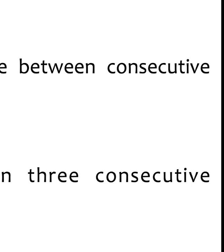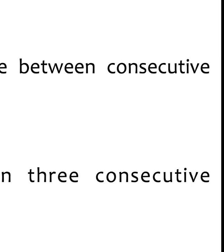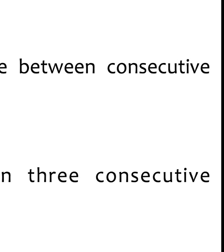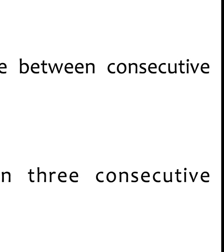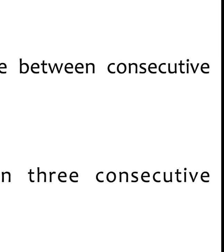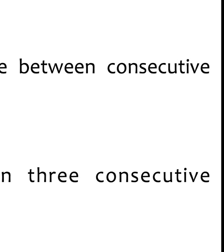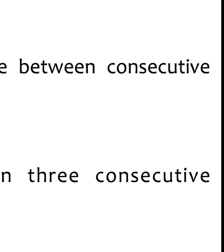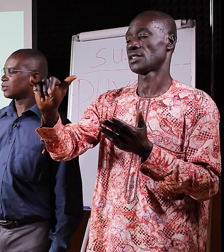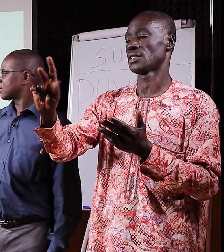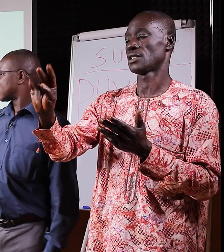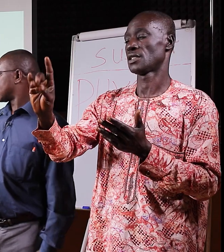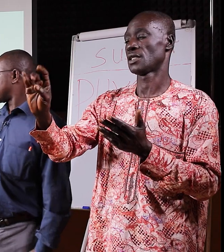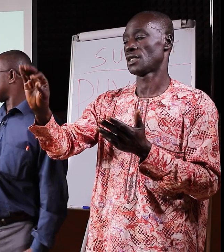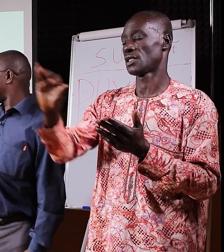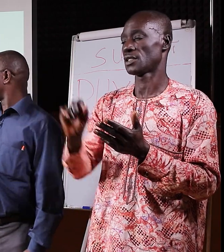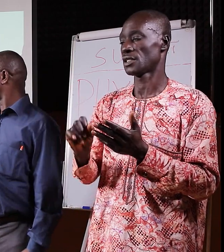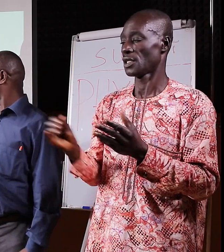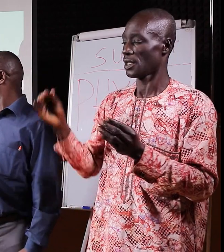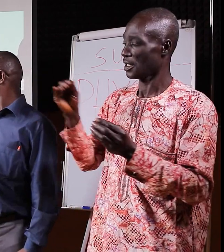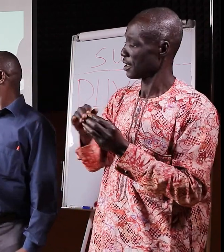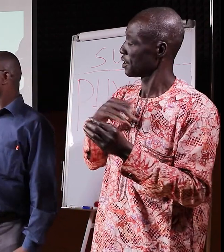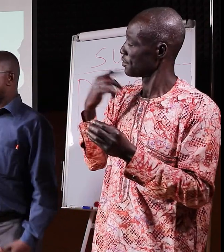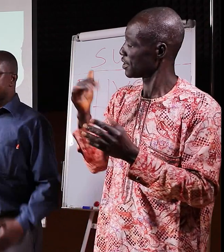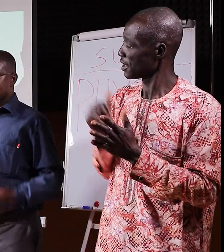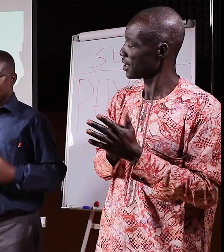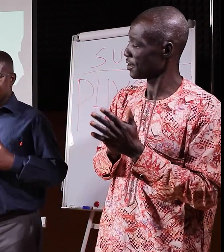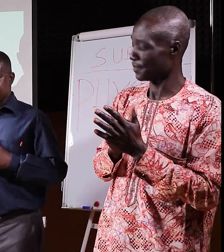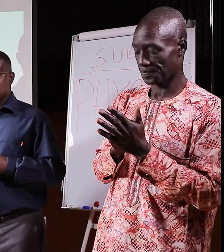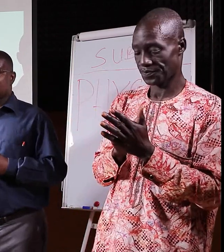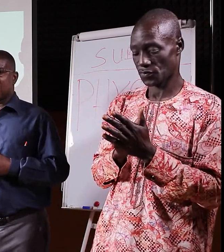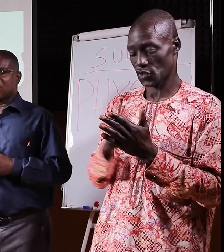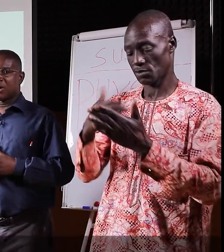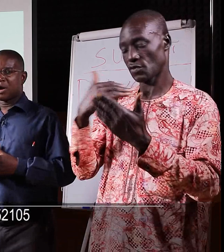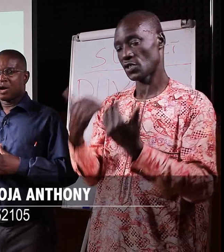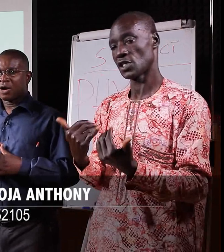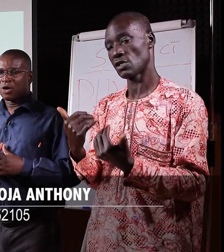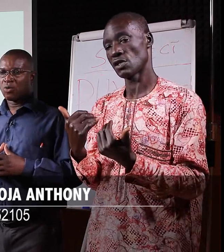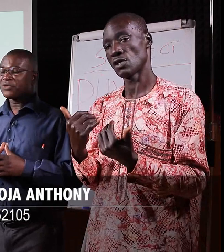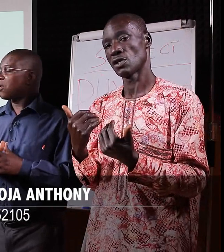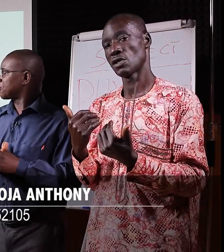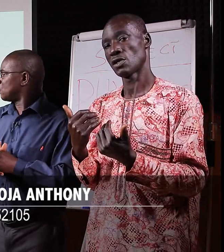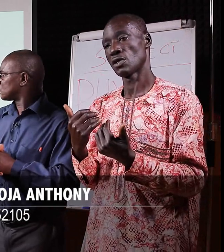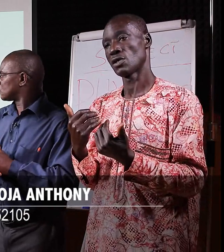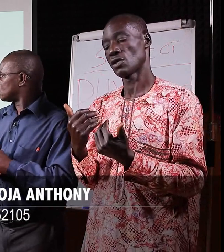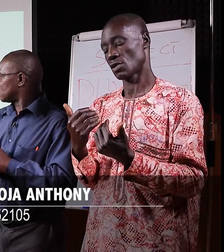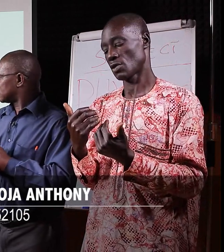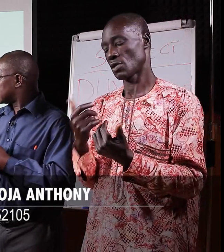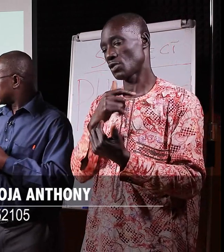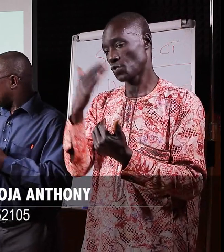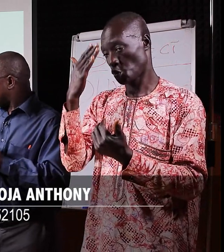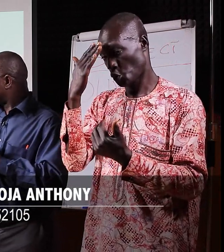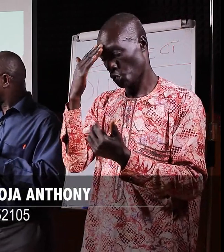to lambda. Again, we said before now, worthy of note